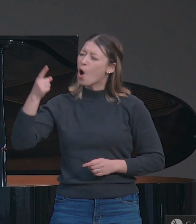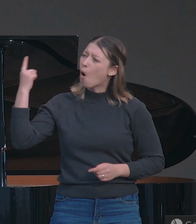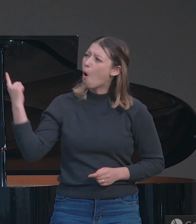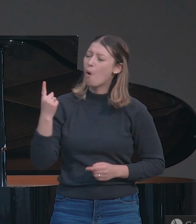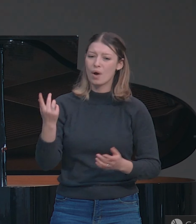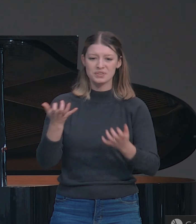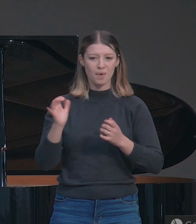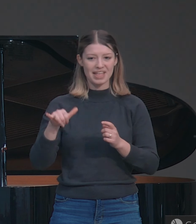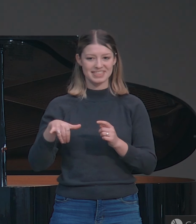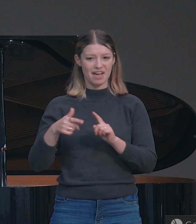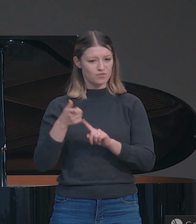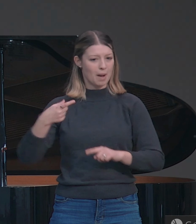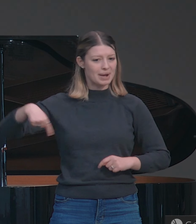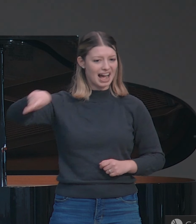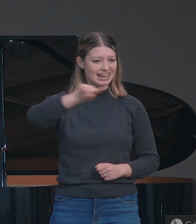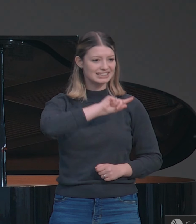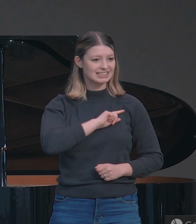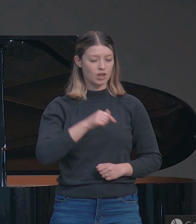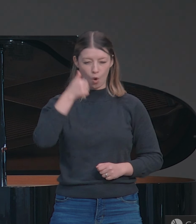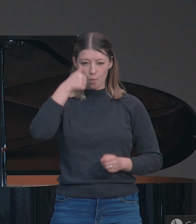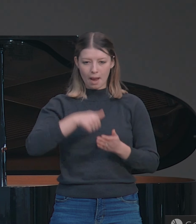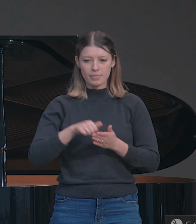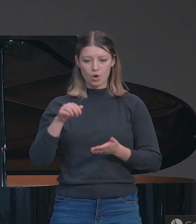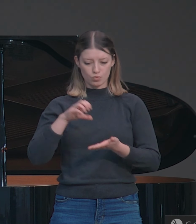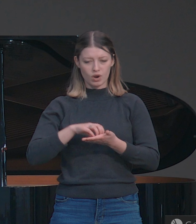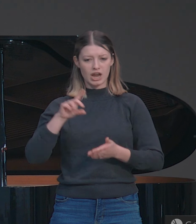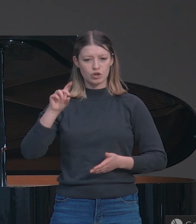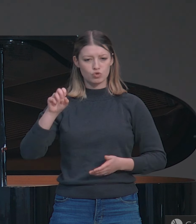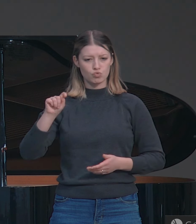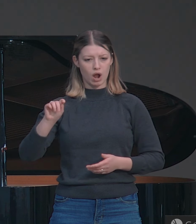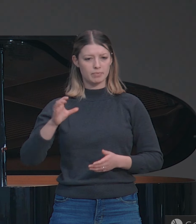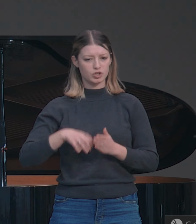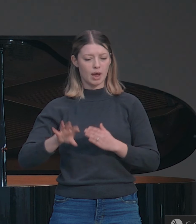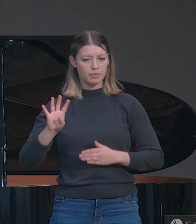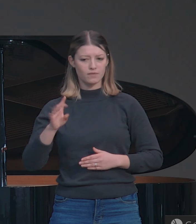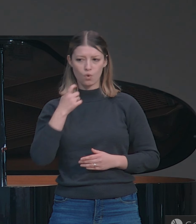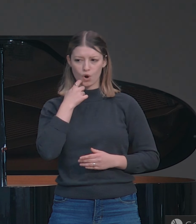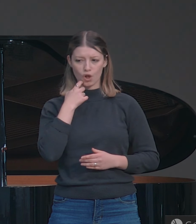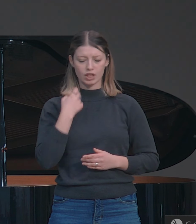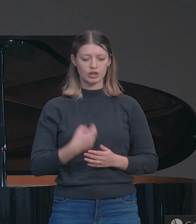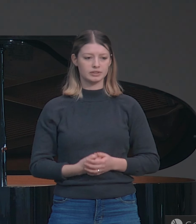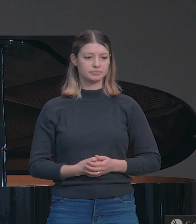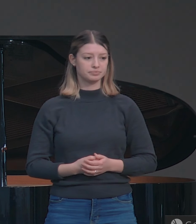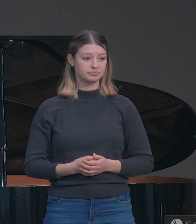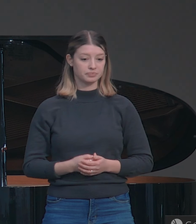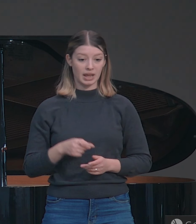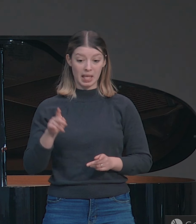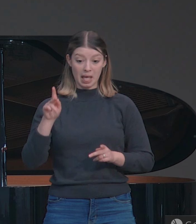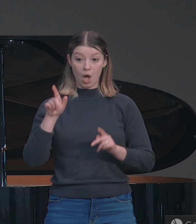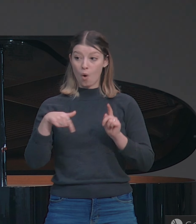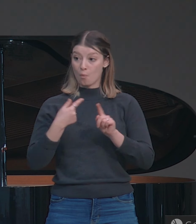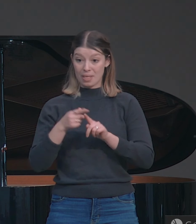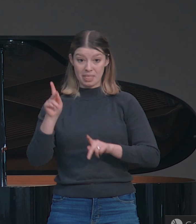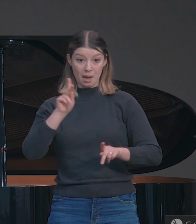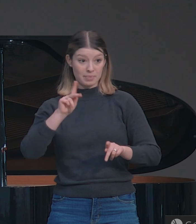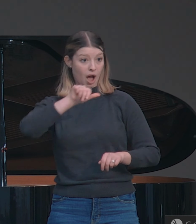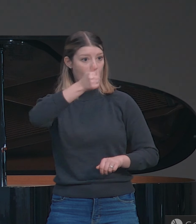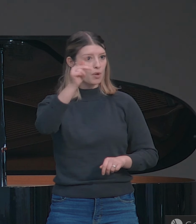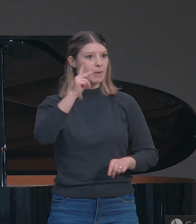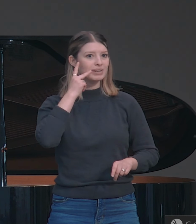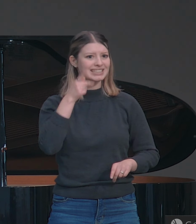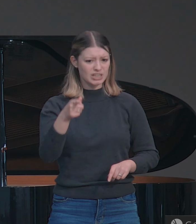that. Remember that passage I read in Deuteronomy 4? It said, when the people see you living this